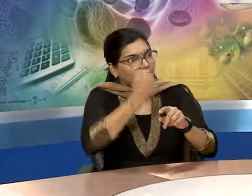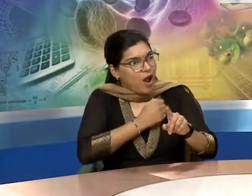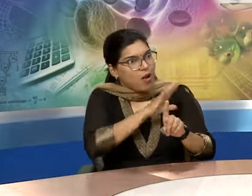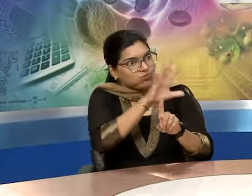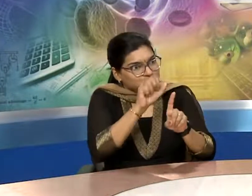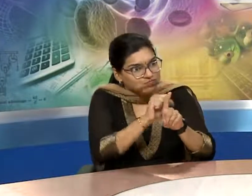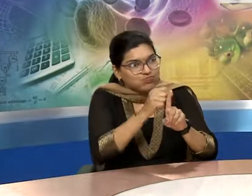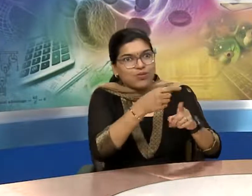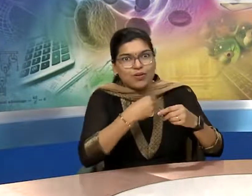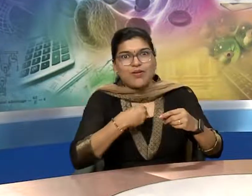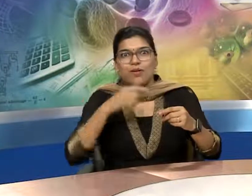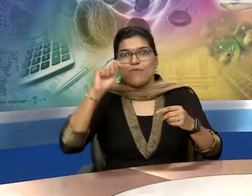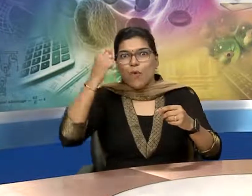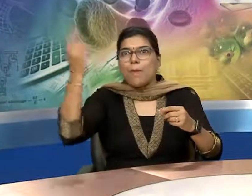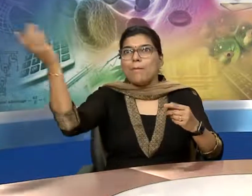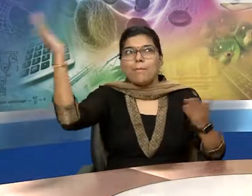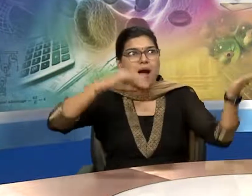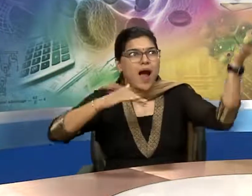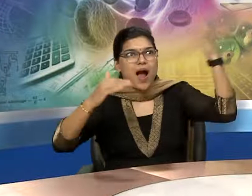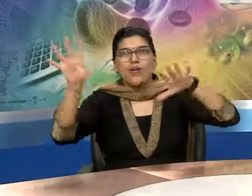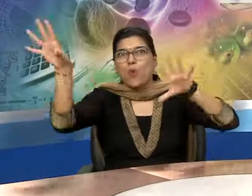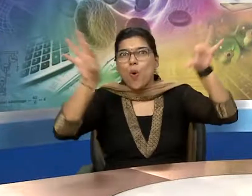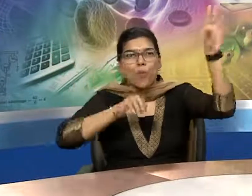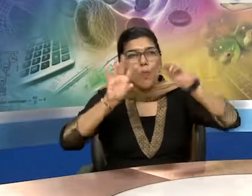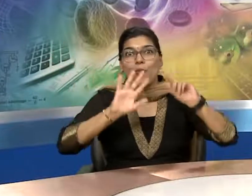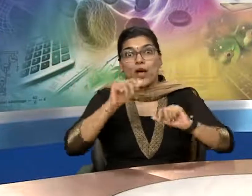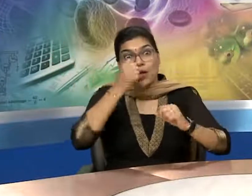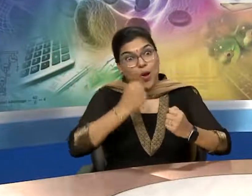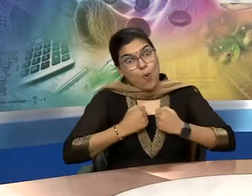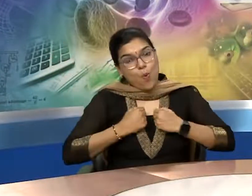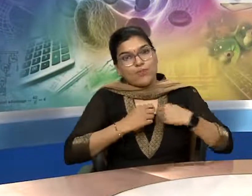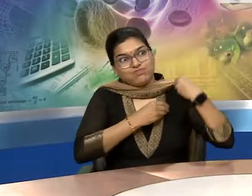see and understand all those cultural